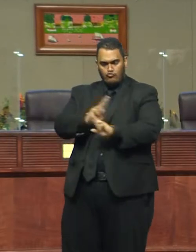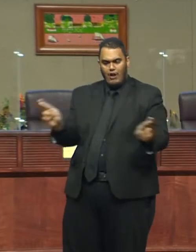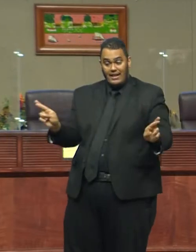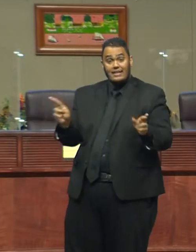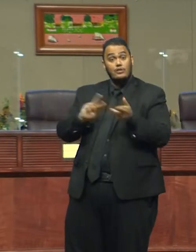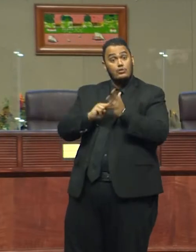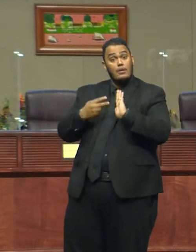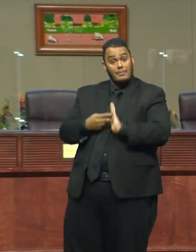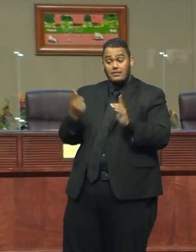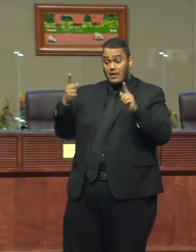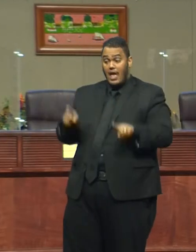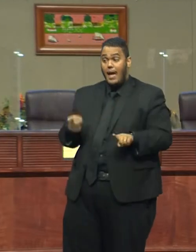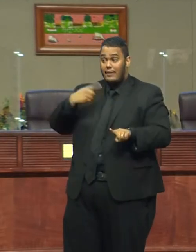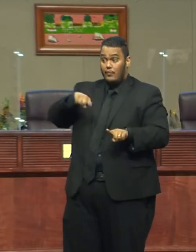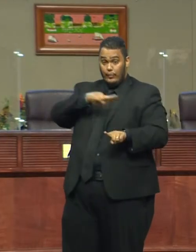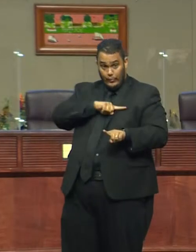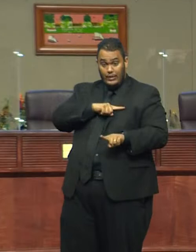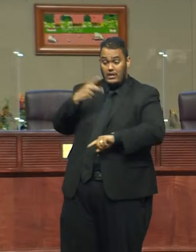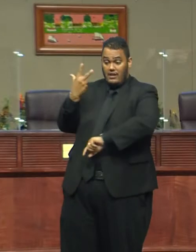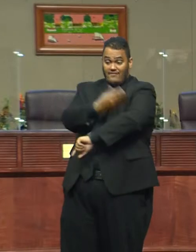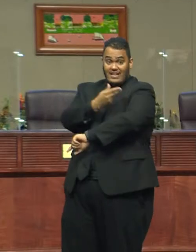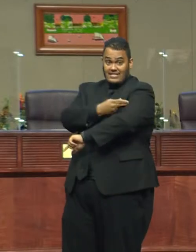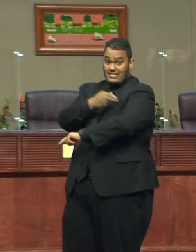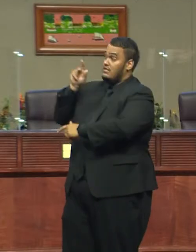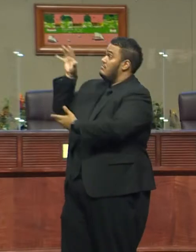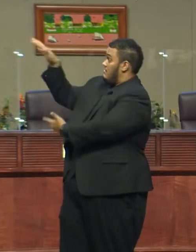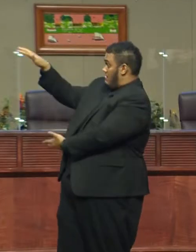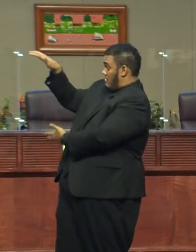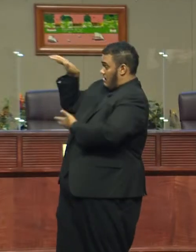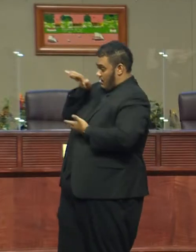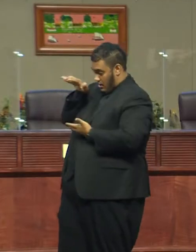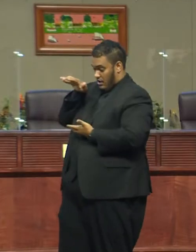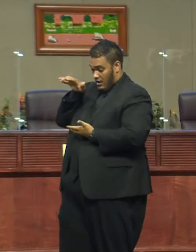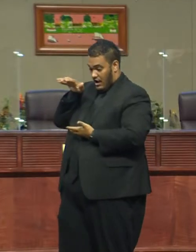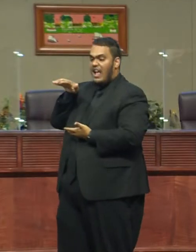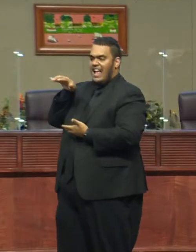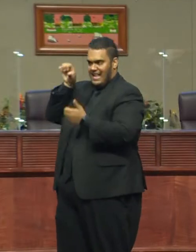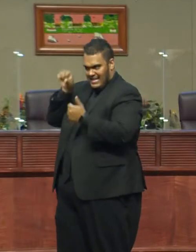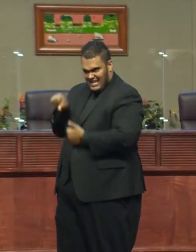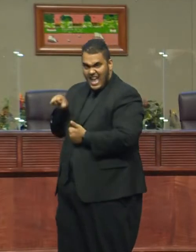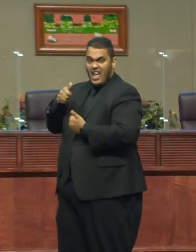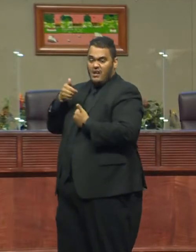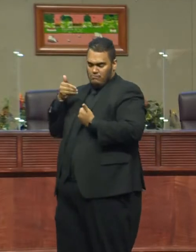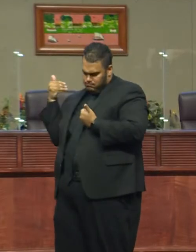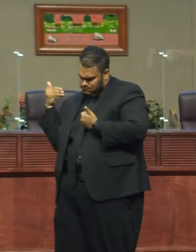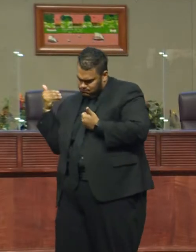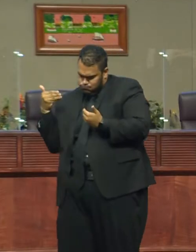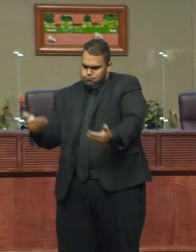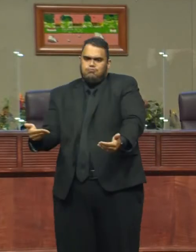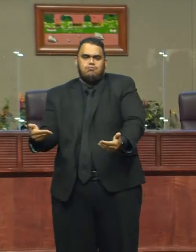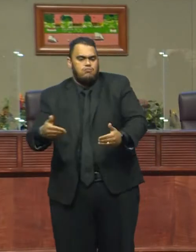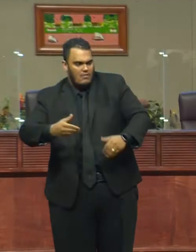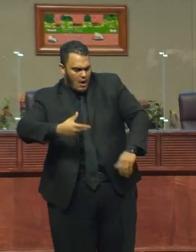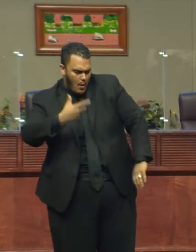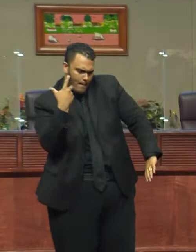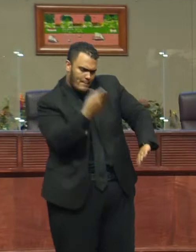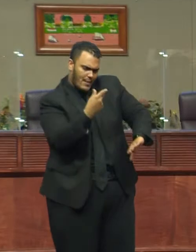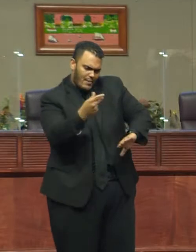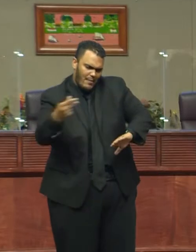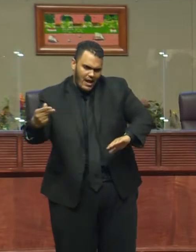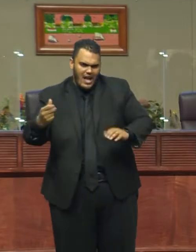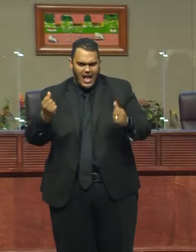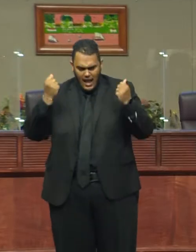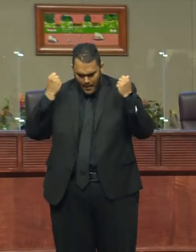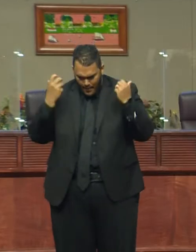level that we can widely disseminate the shots within our community, we're